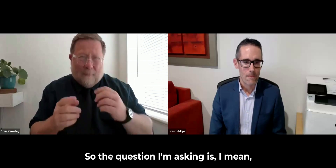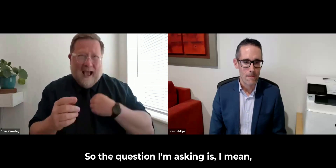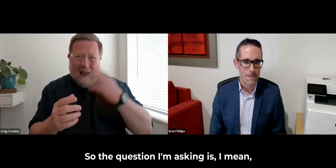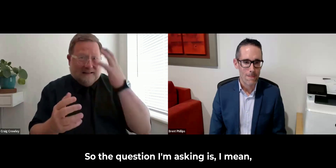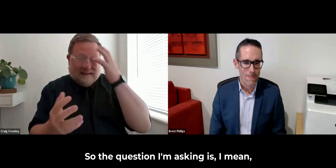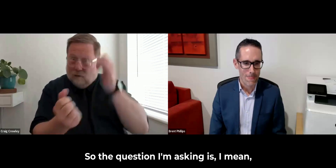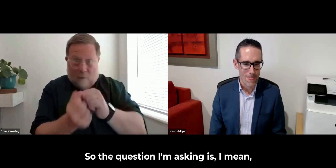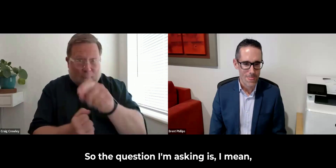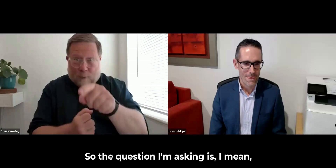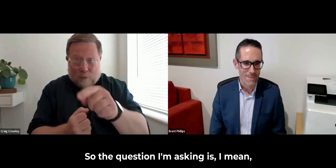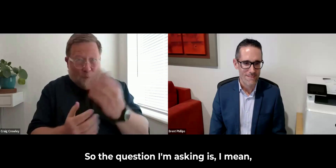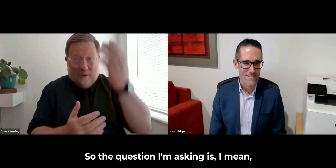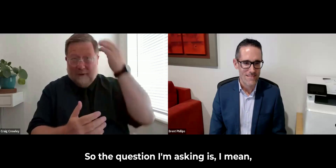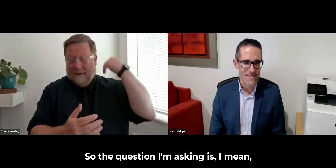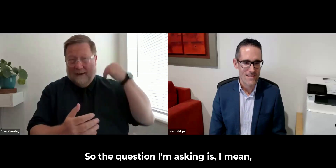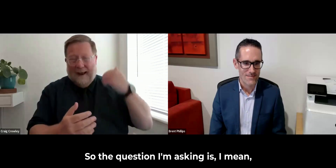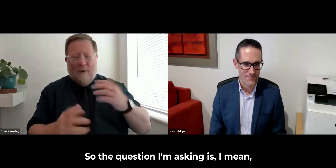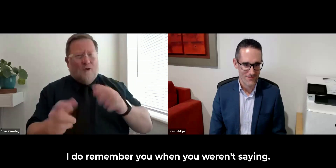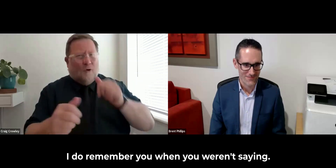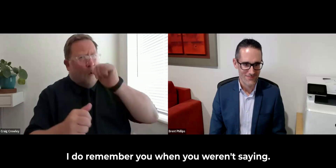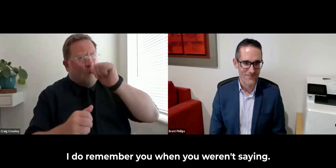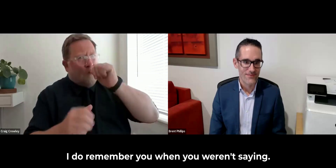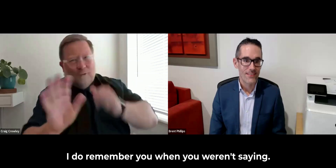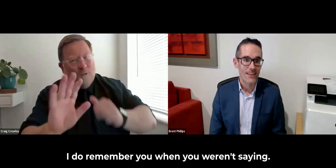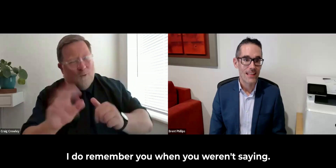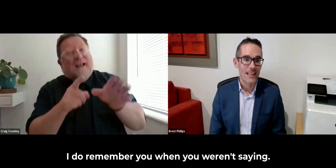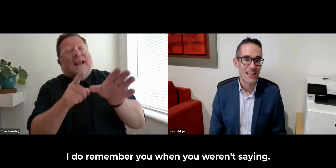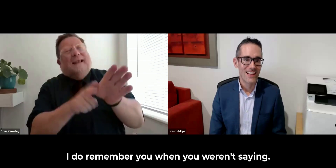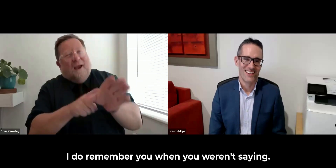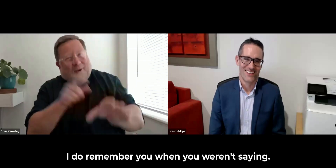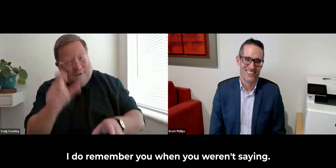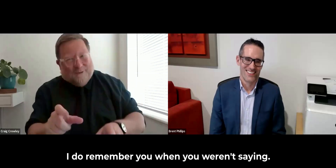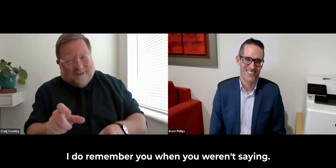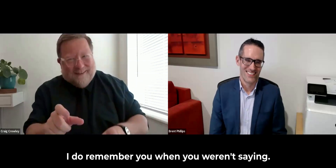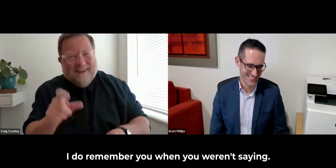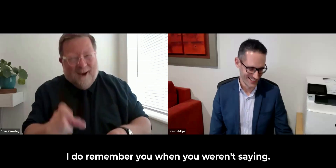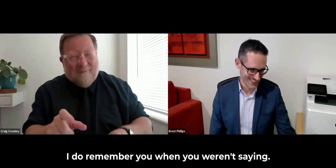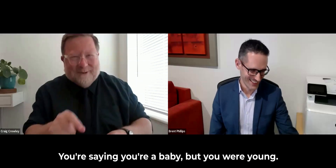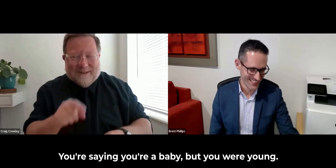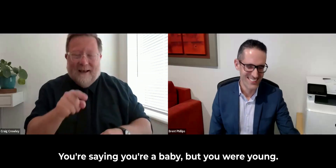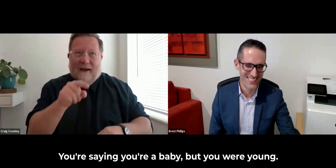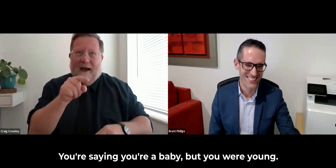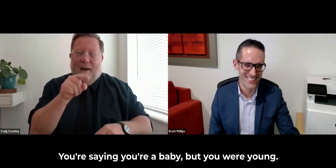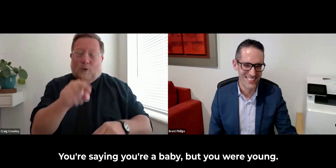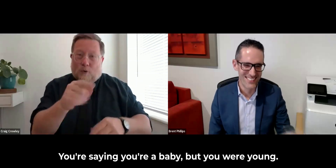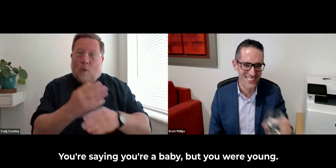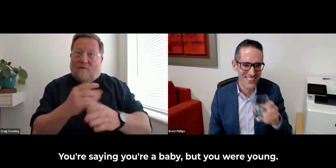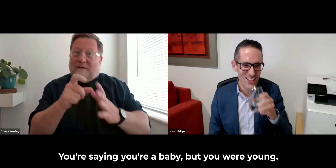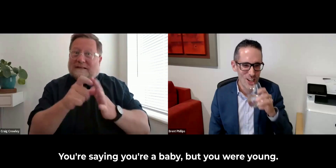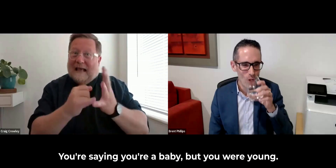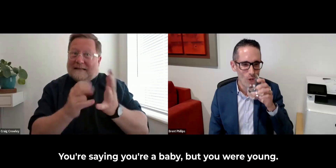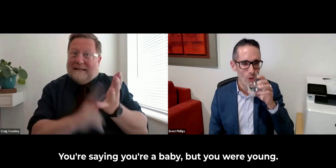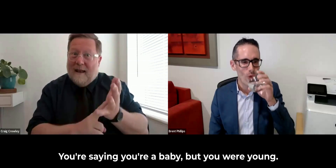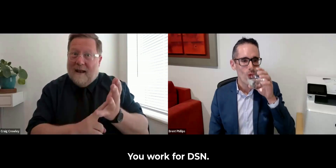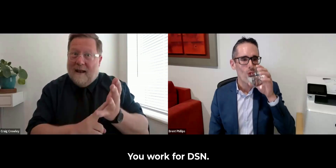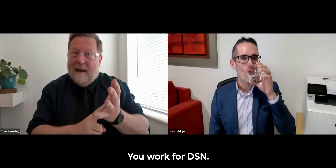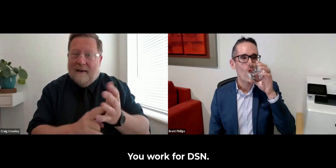So the question I'm asking is, I mean, I do remember you when you weren't saying you're not saying you're a baby, but you were young. You worked